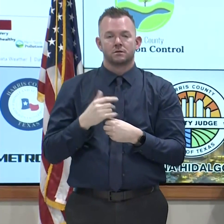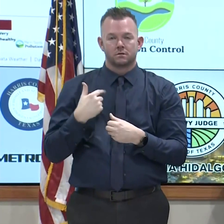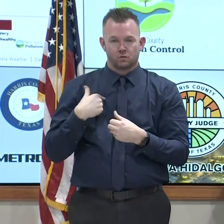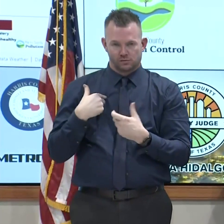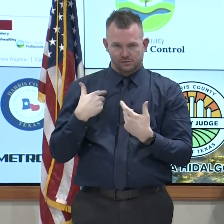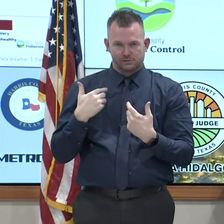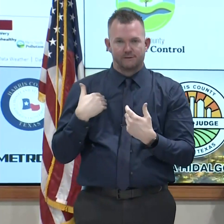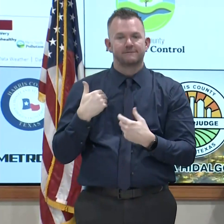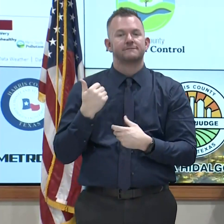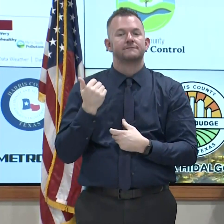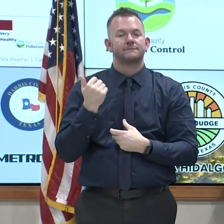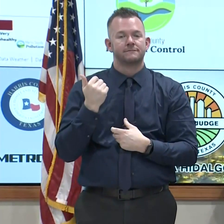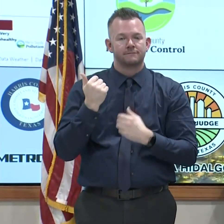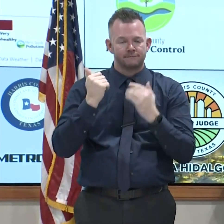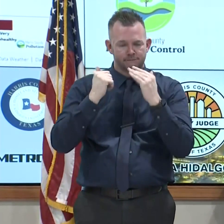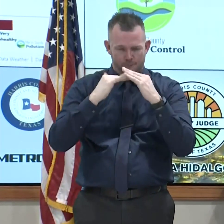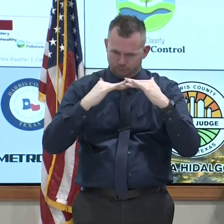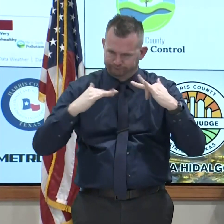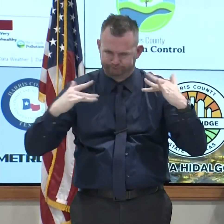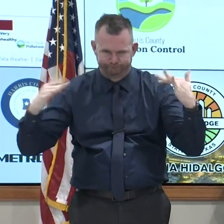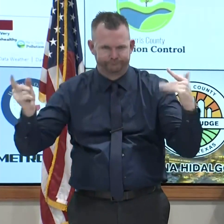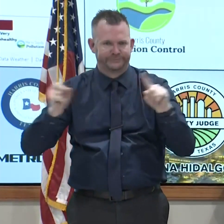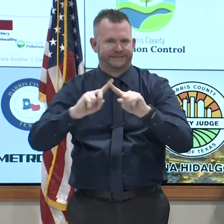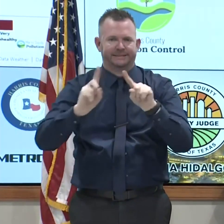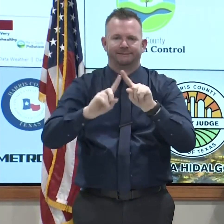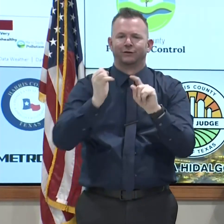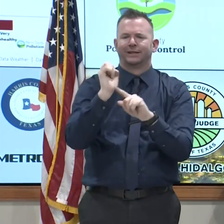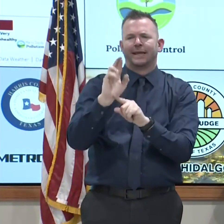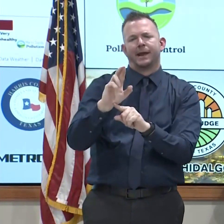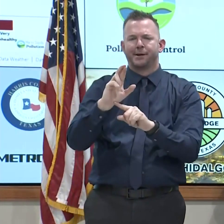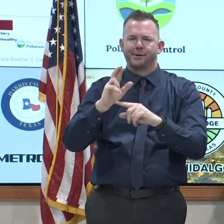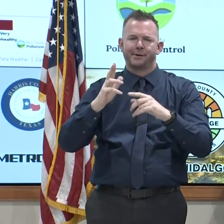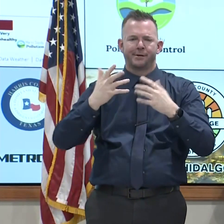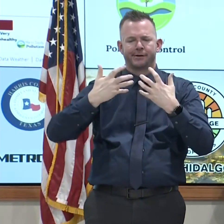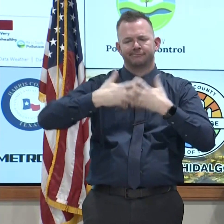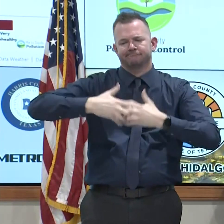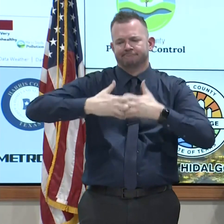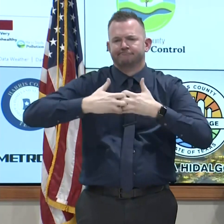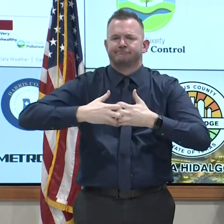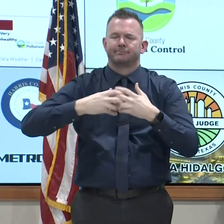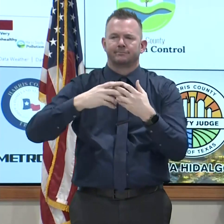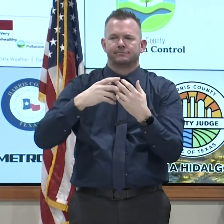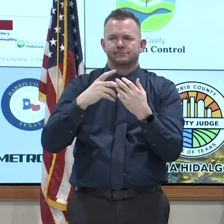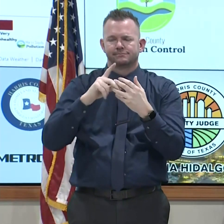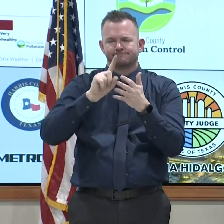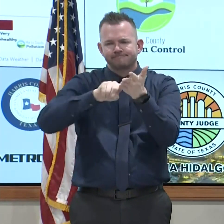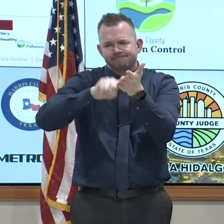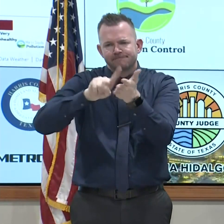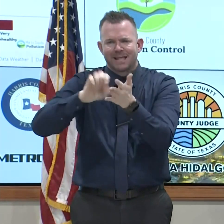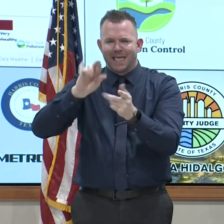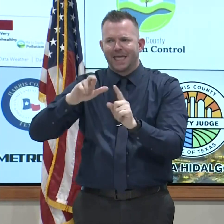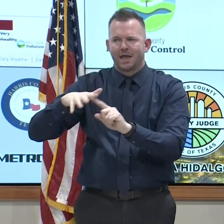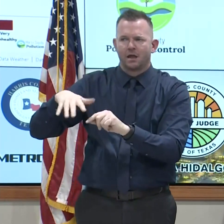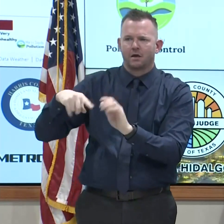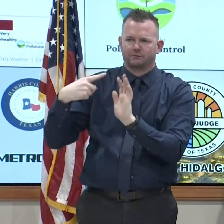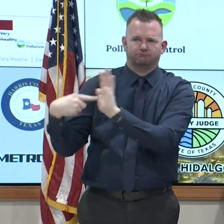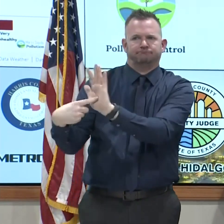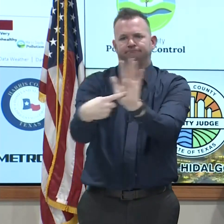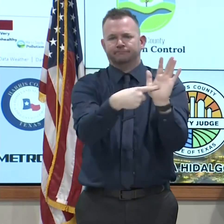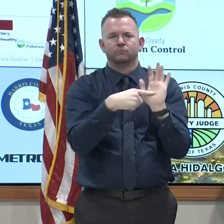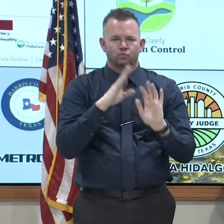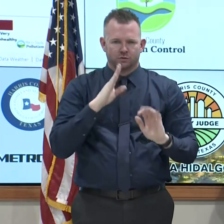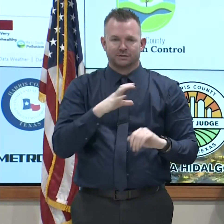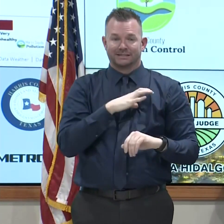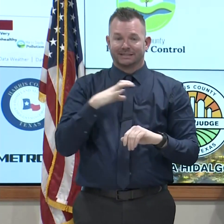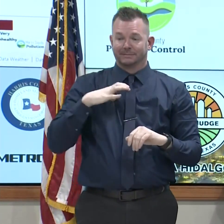new atmospheric air monitoring equipment, which we will be happy to show you. In addition, Commissioner's Court is